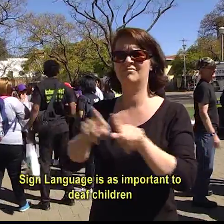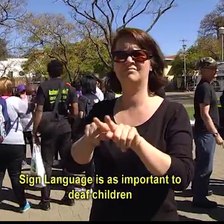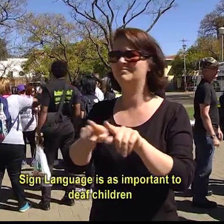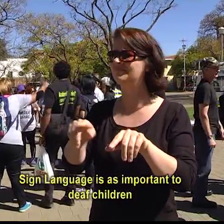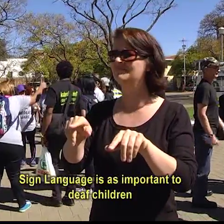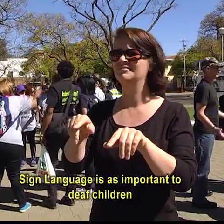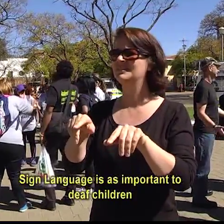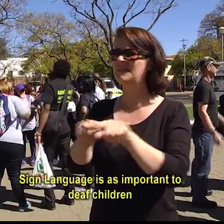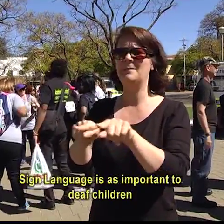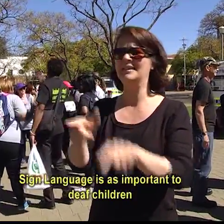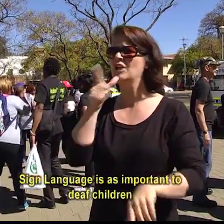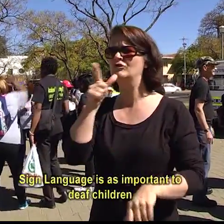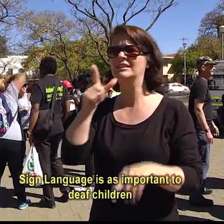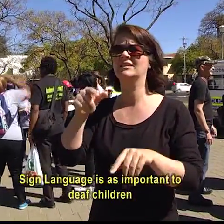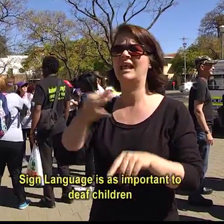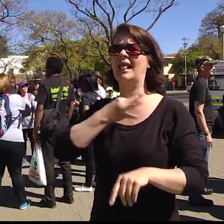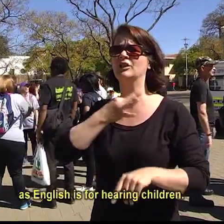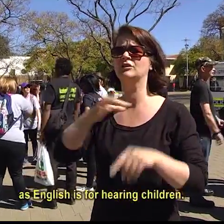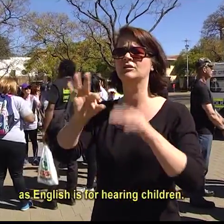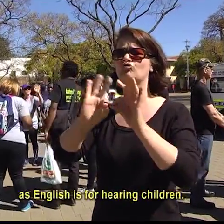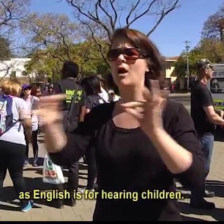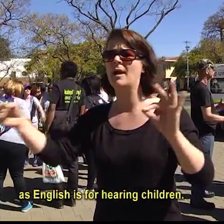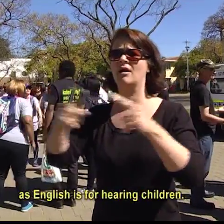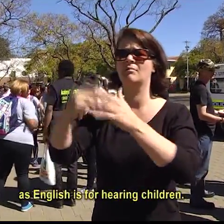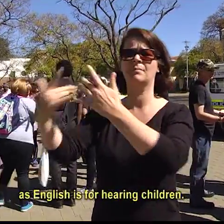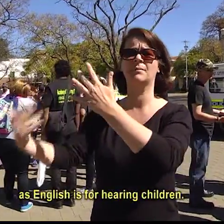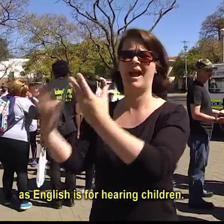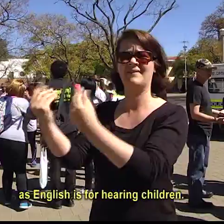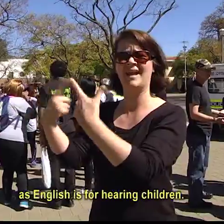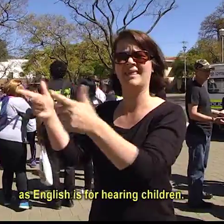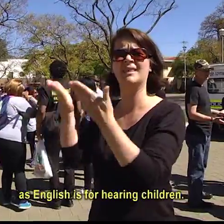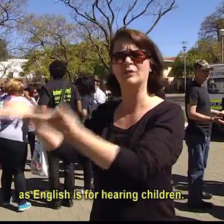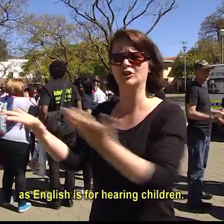Sign language is as important to deaf children as English is for the hearing children.